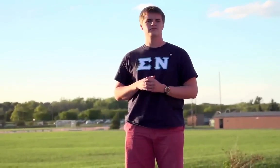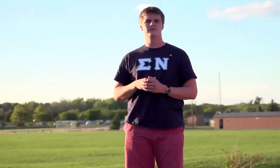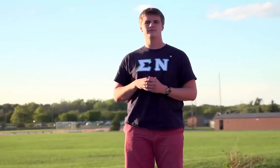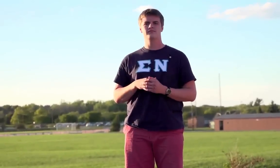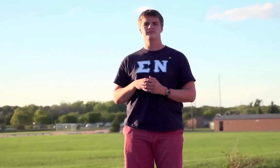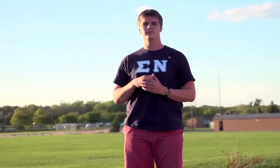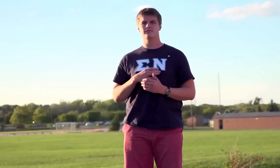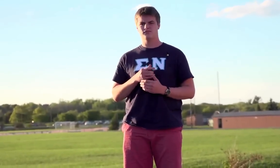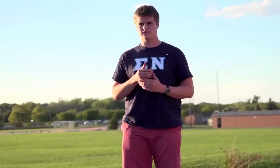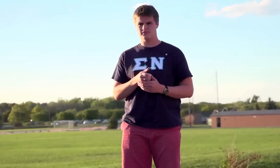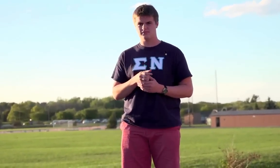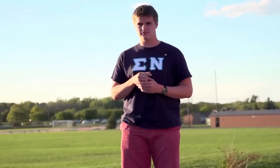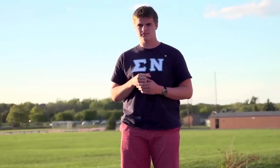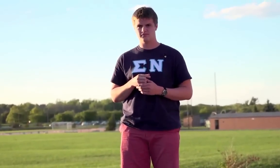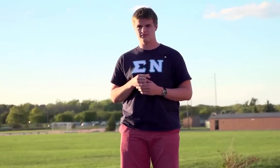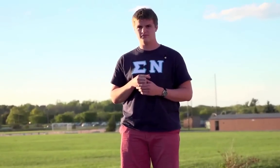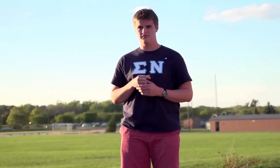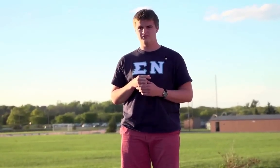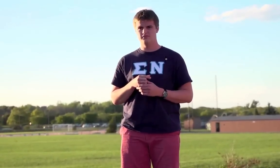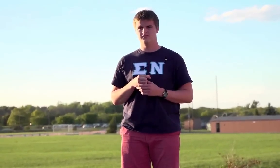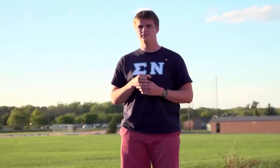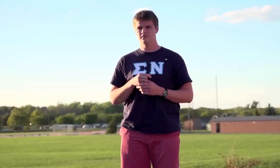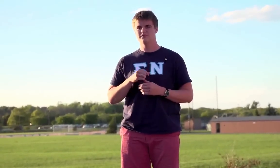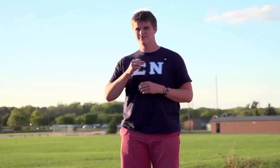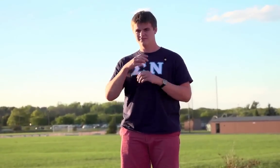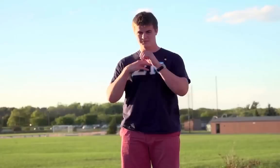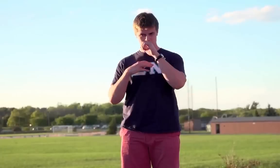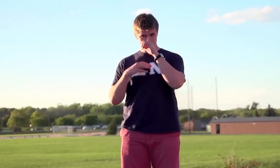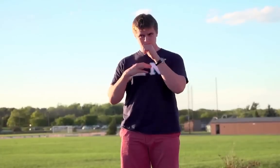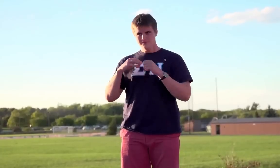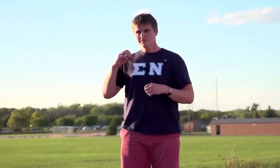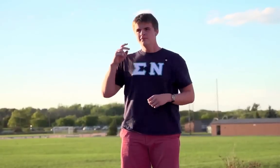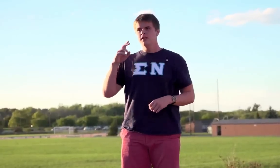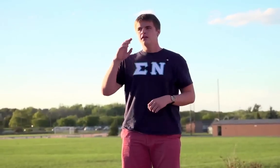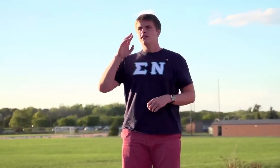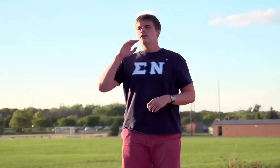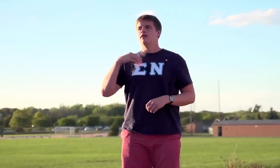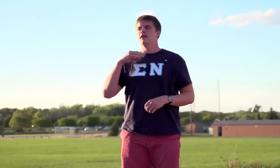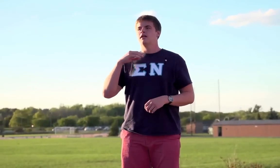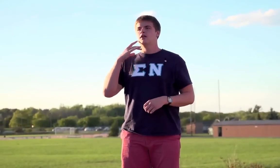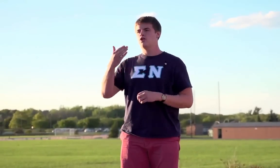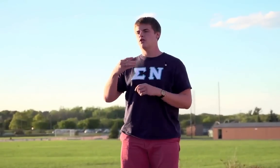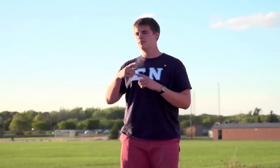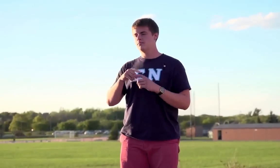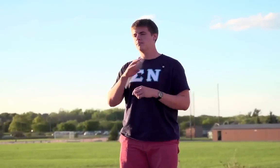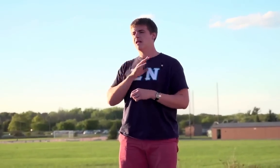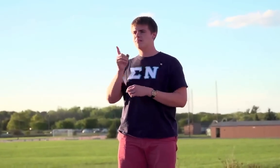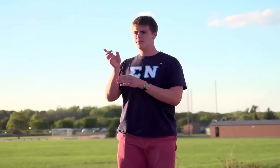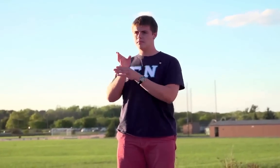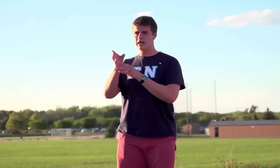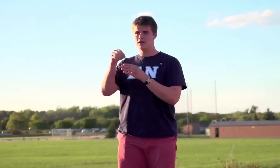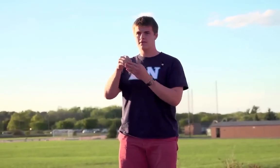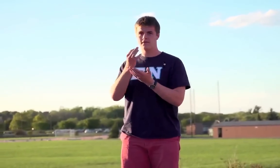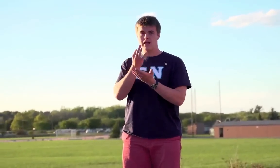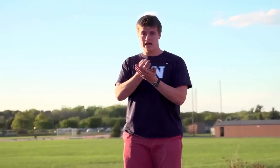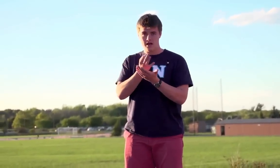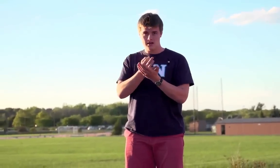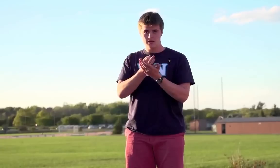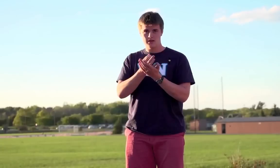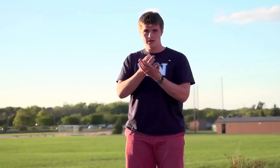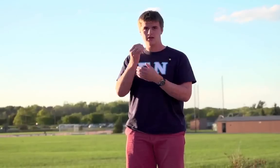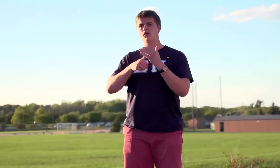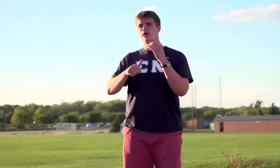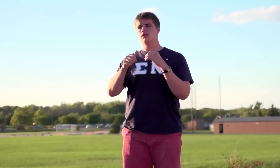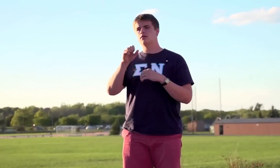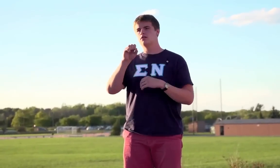coming tonight, president of NCID, and sharing your son with us. Anytime that we lose someone here in this community, it's a huge loss.